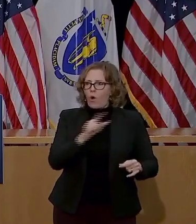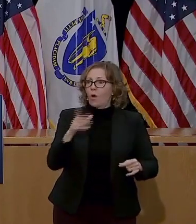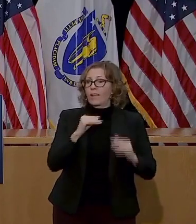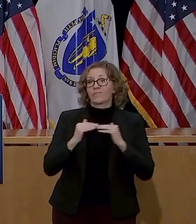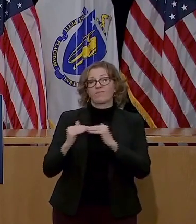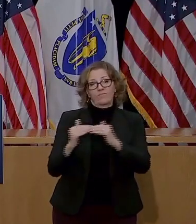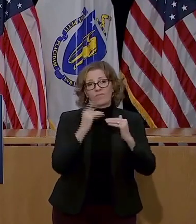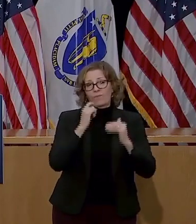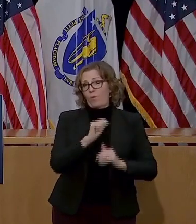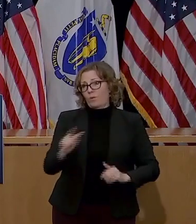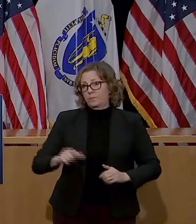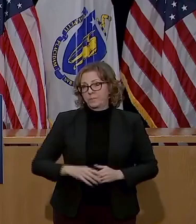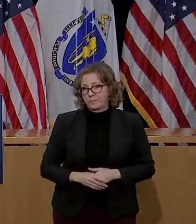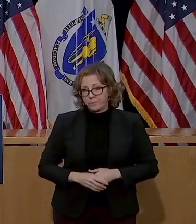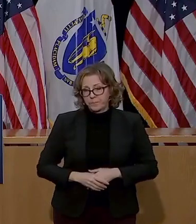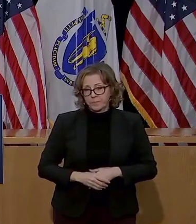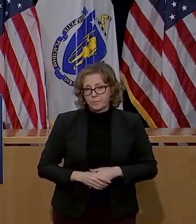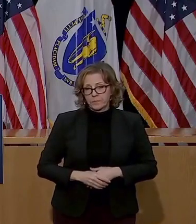possible.